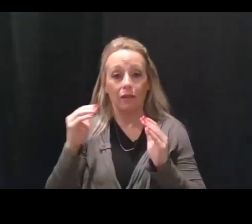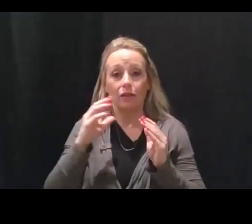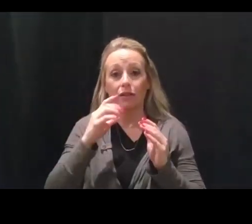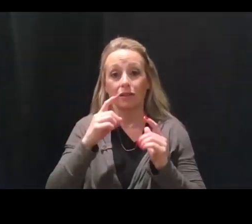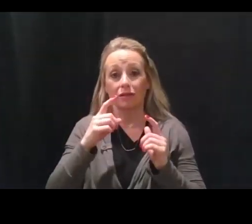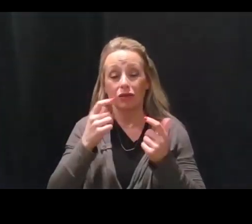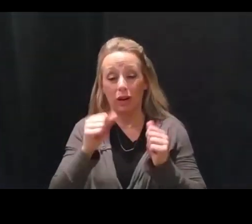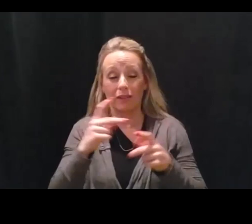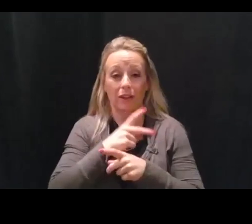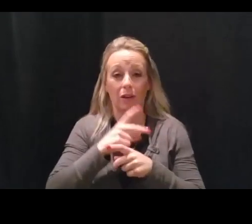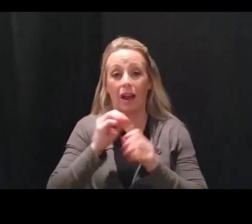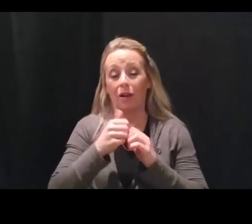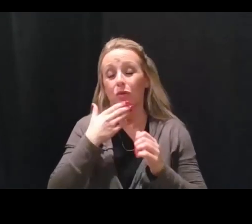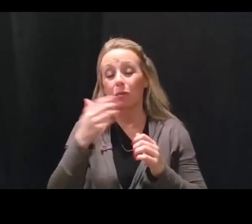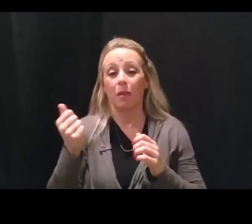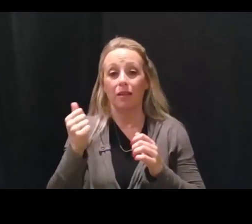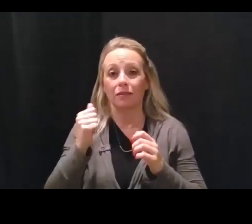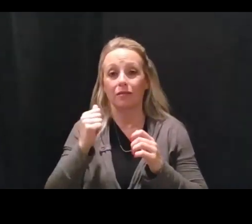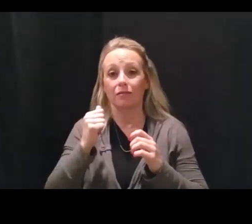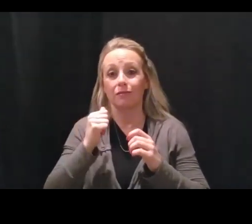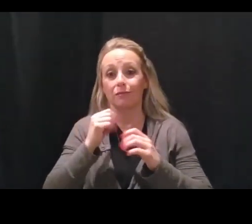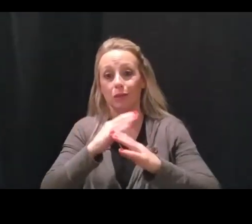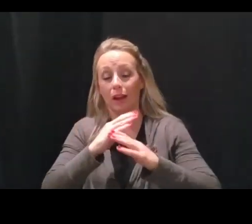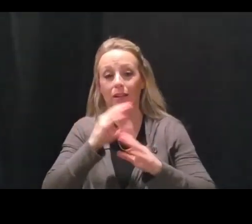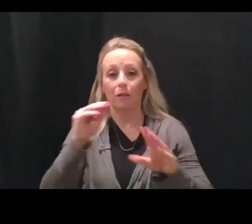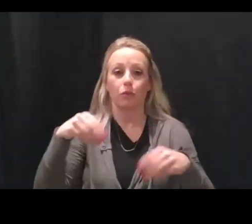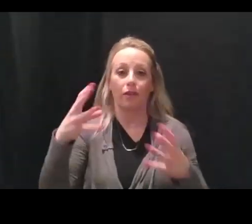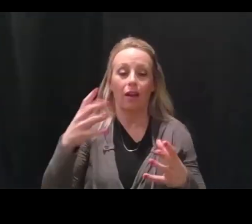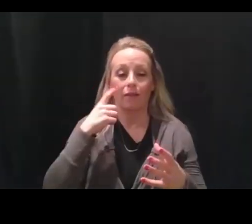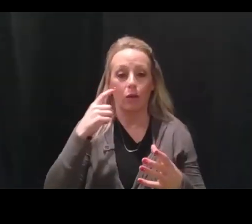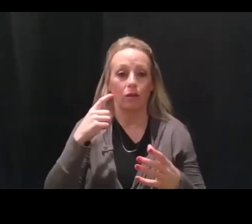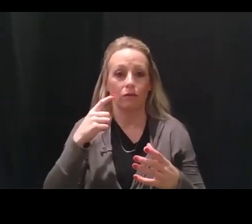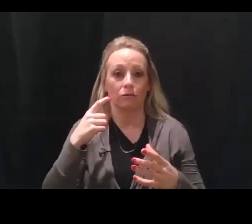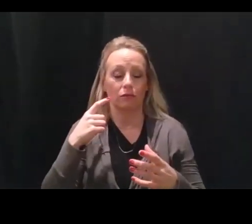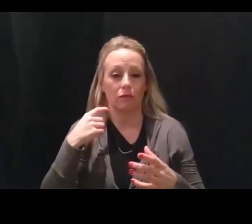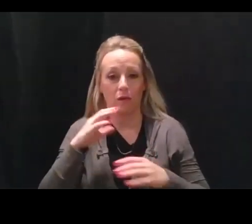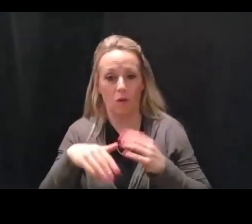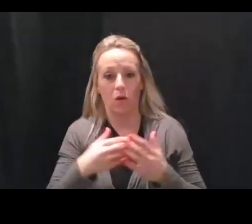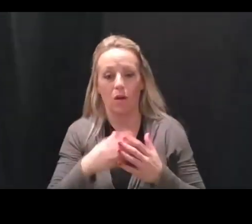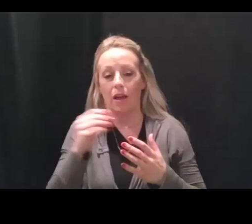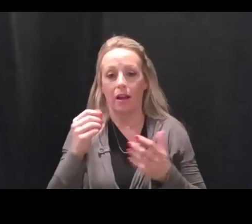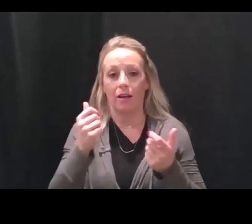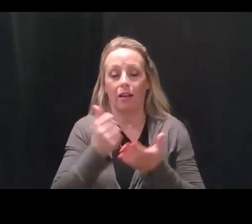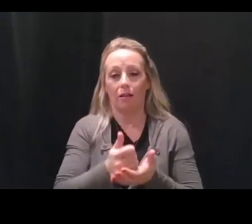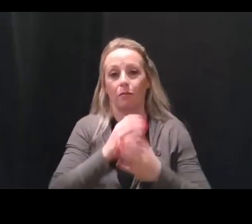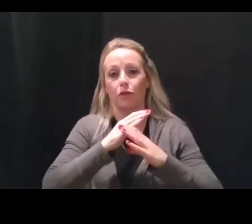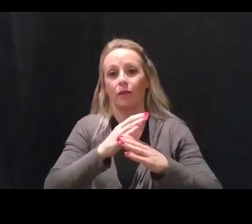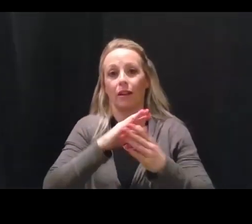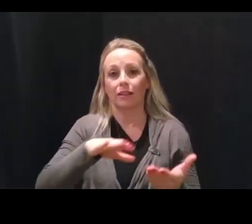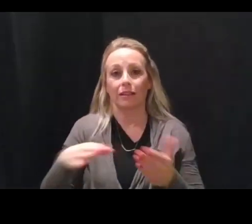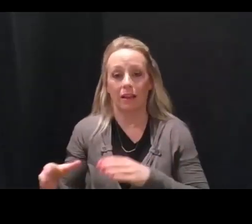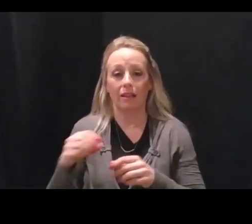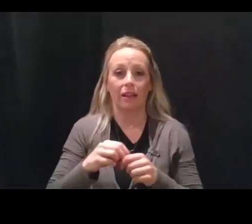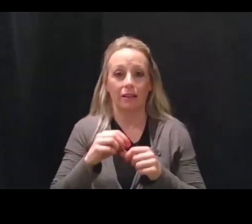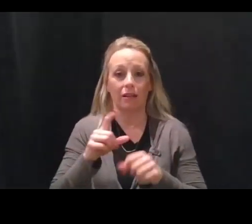healthcare infrastructure that cares for us all and to help reduce deaths that are disproportionately occurring in long-term